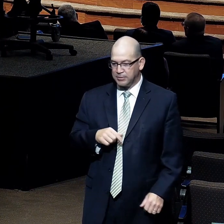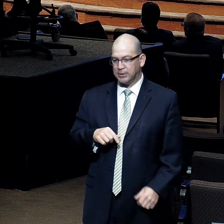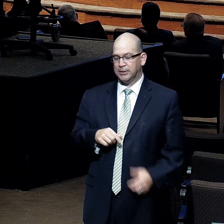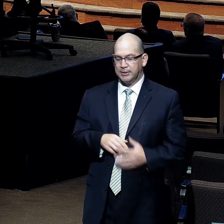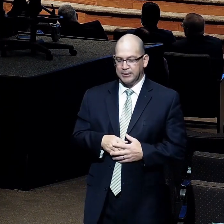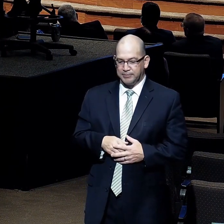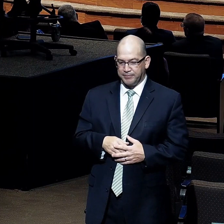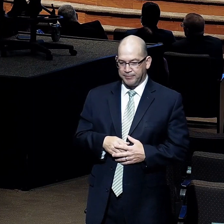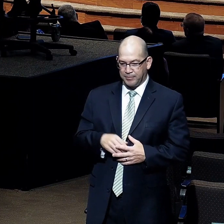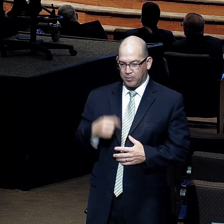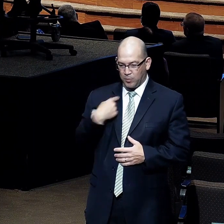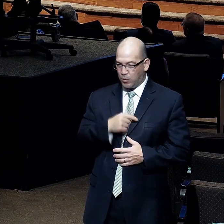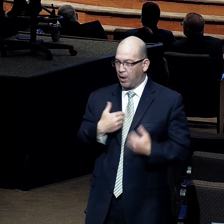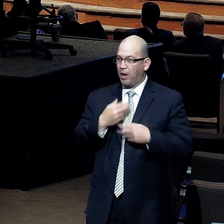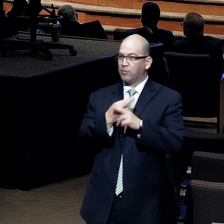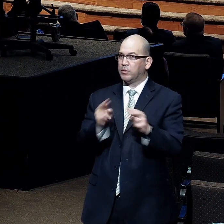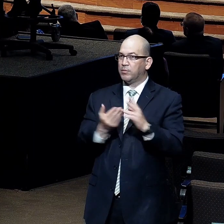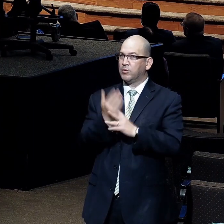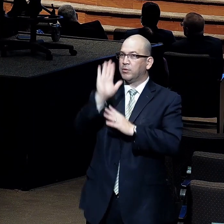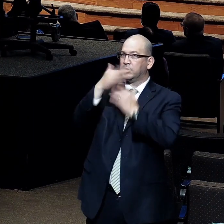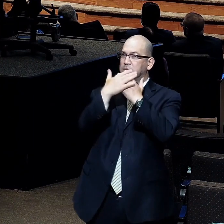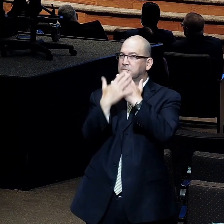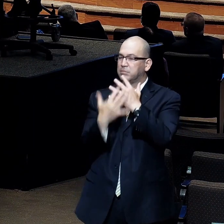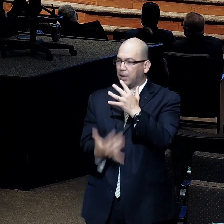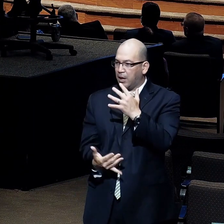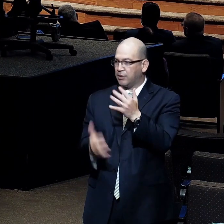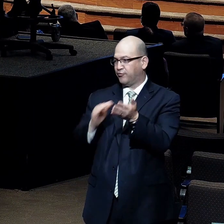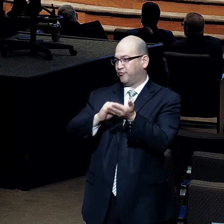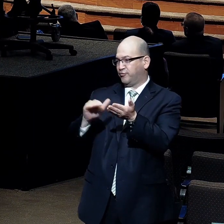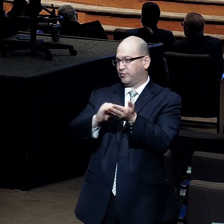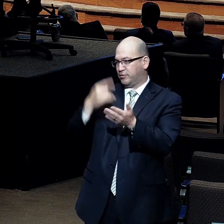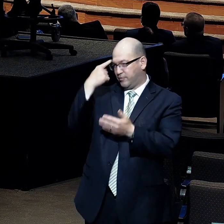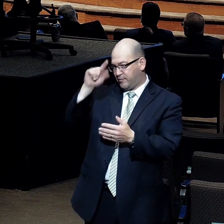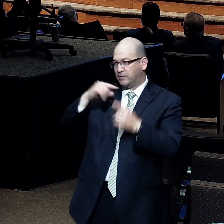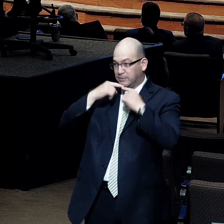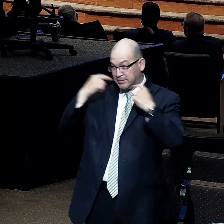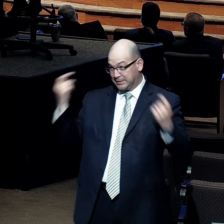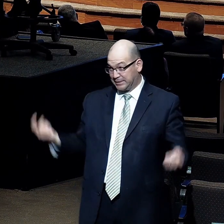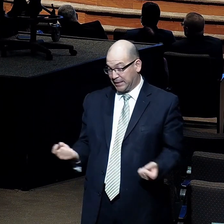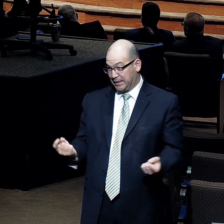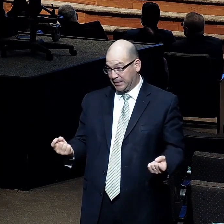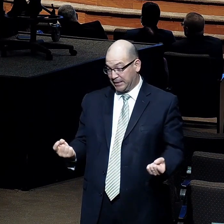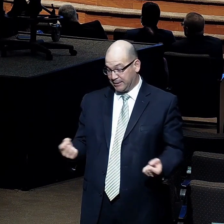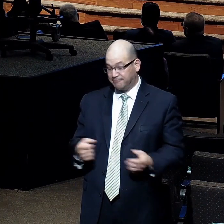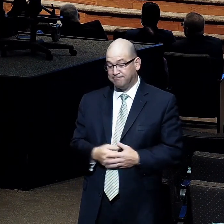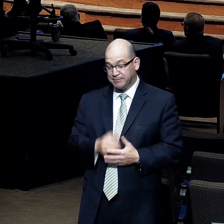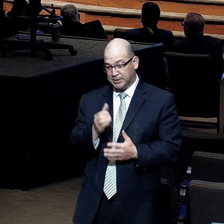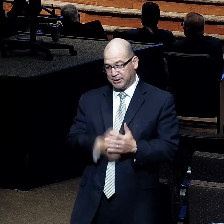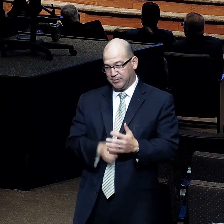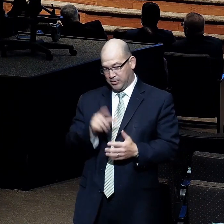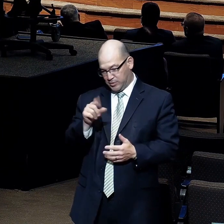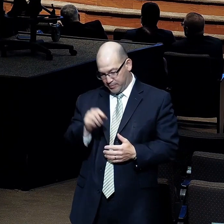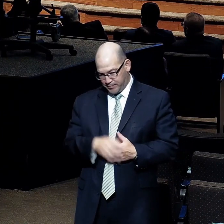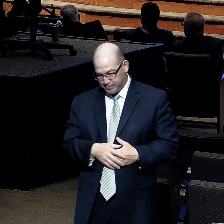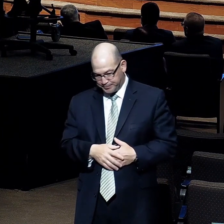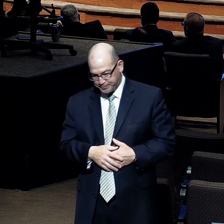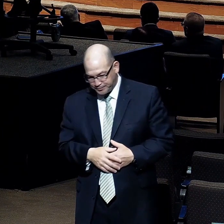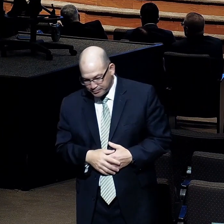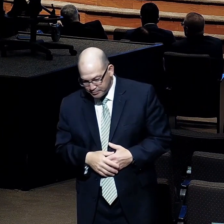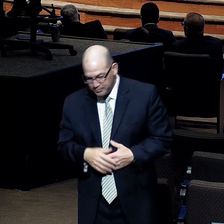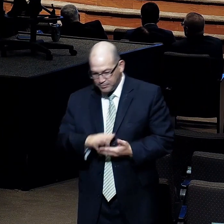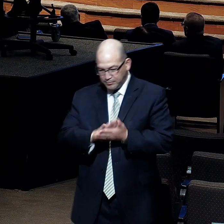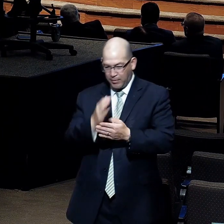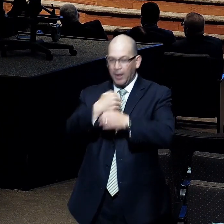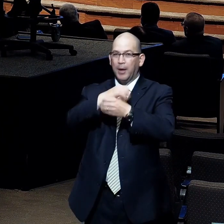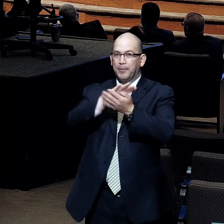we have redemption through his blood, even the forgiveness of sin. In chapter 20, having made peace through the blood of his cross by him